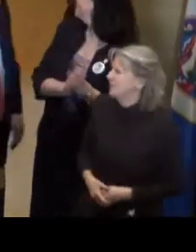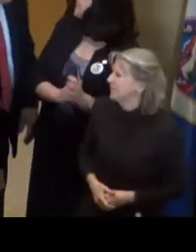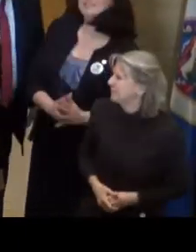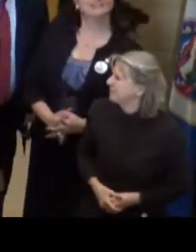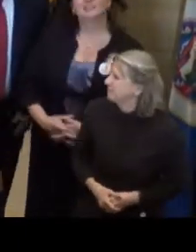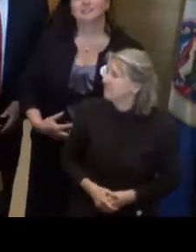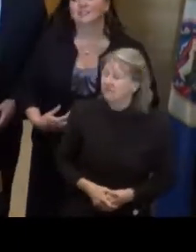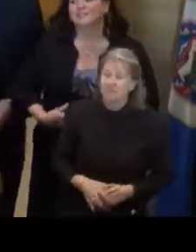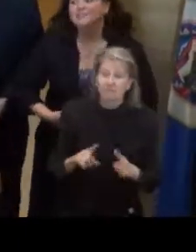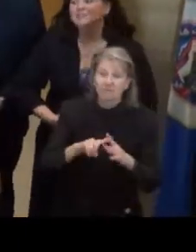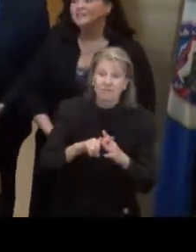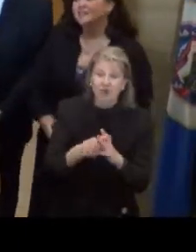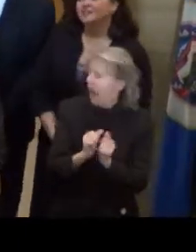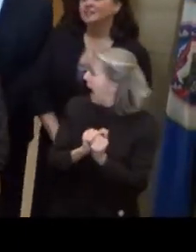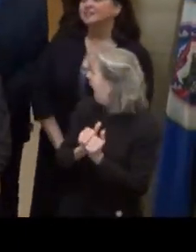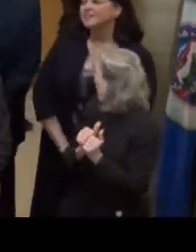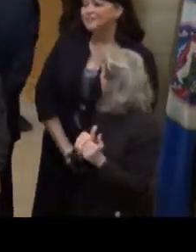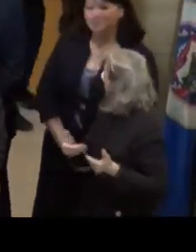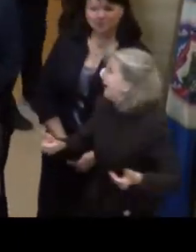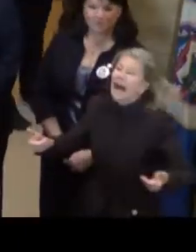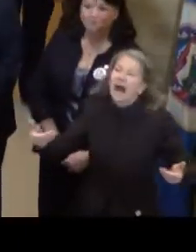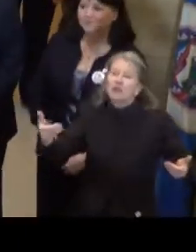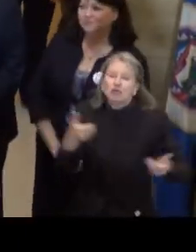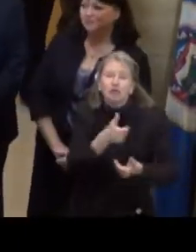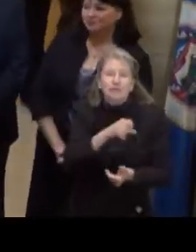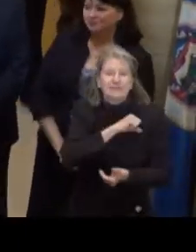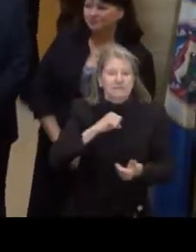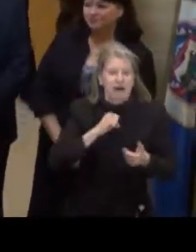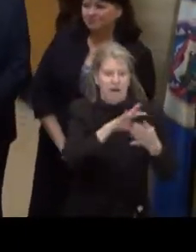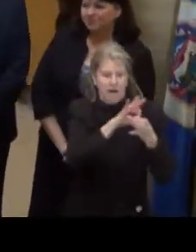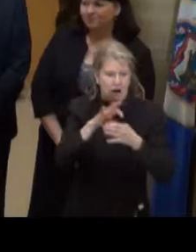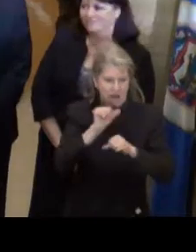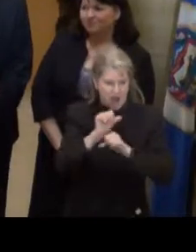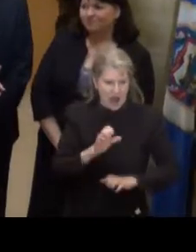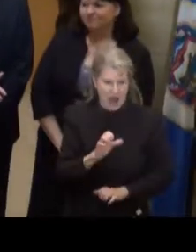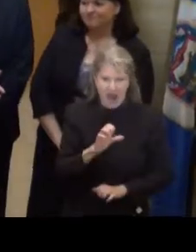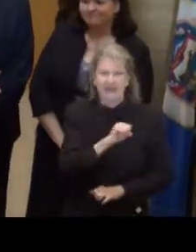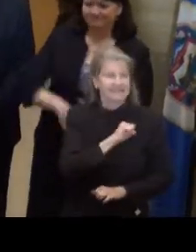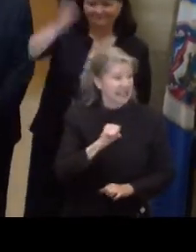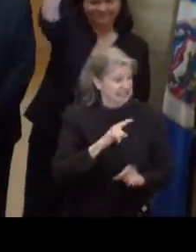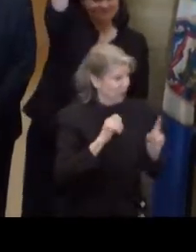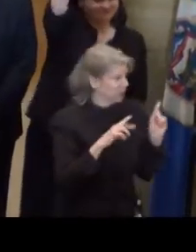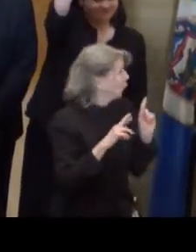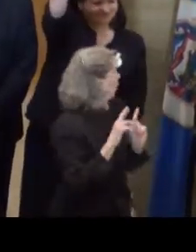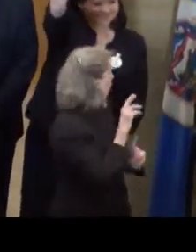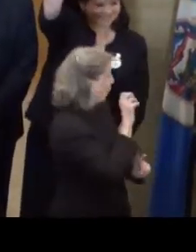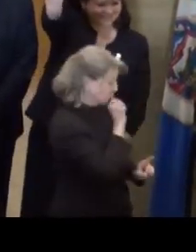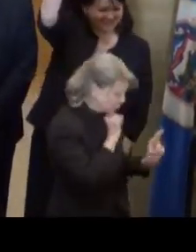Let me start by introducing my Senate colleagues who are here. We have State Senator Susan Kent,